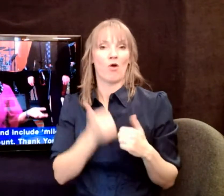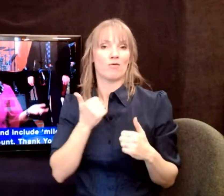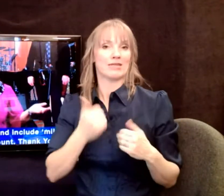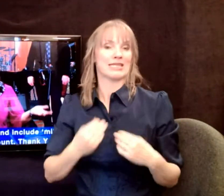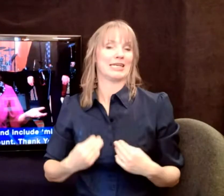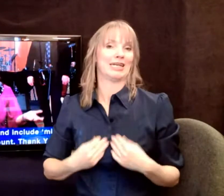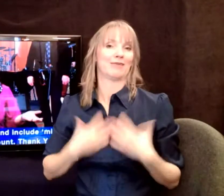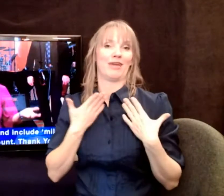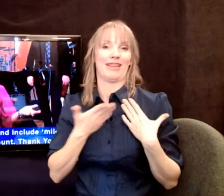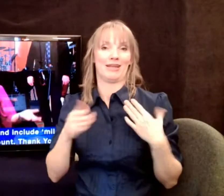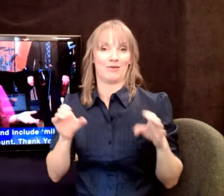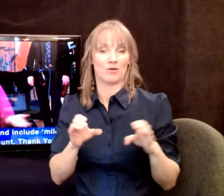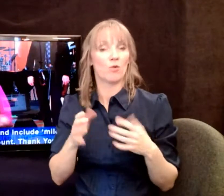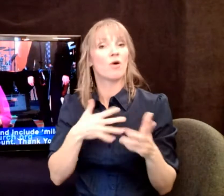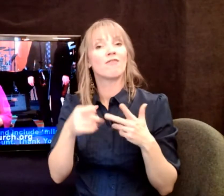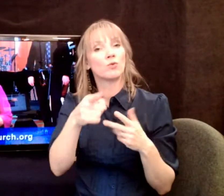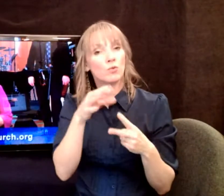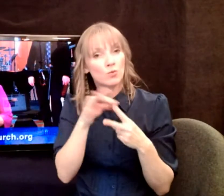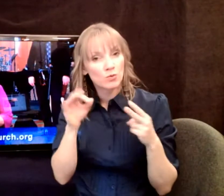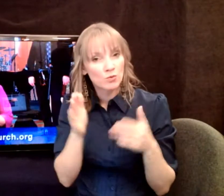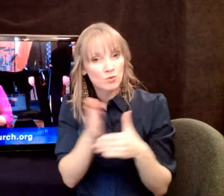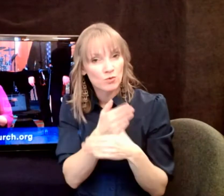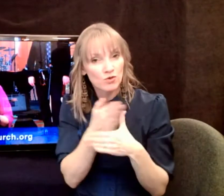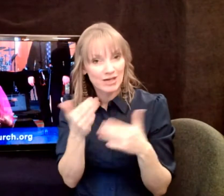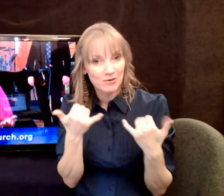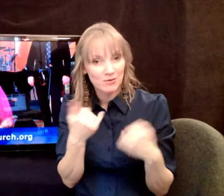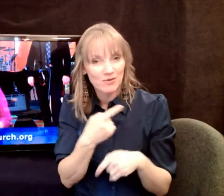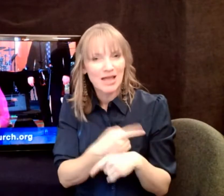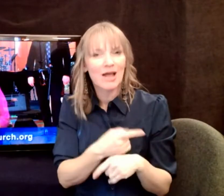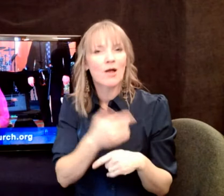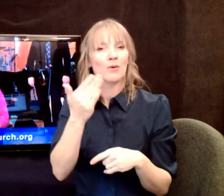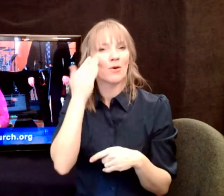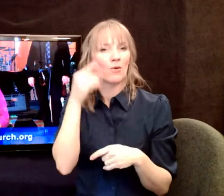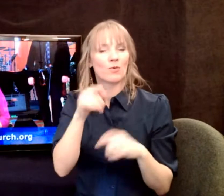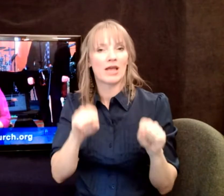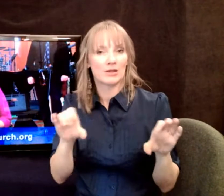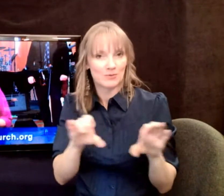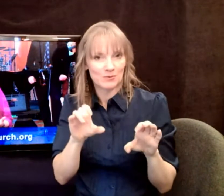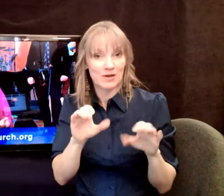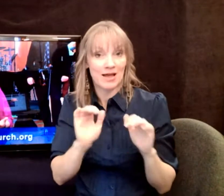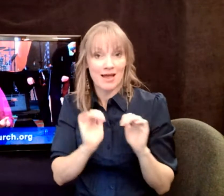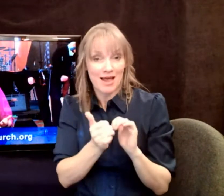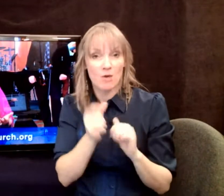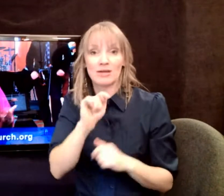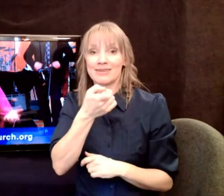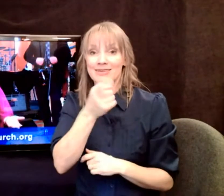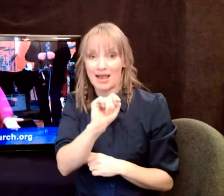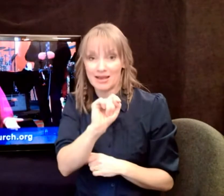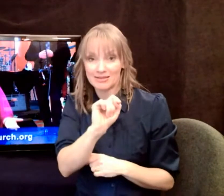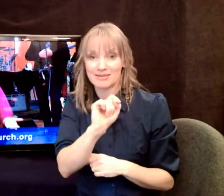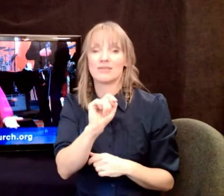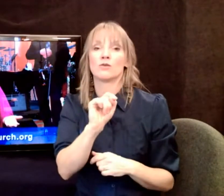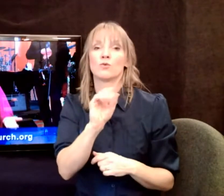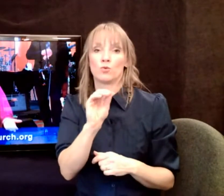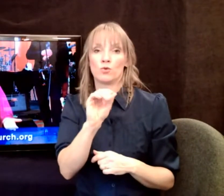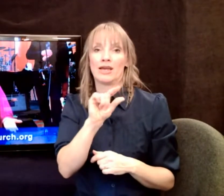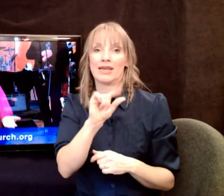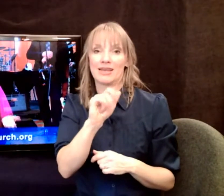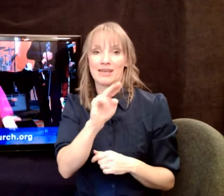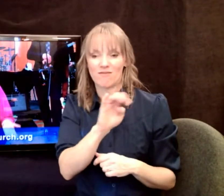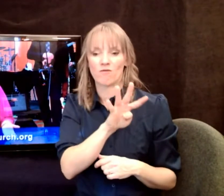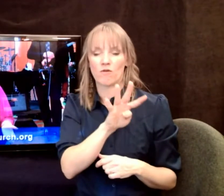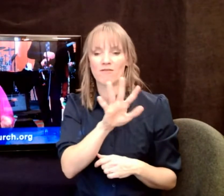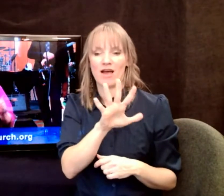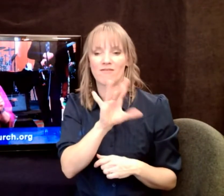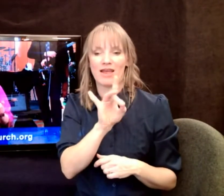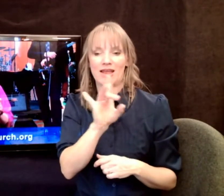you might be choosing to share today, please know that you can do so through texting. If you'd like to text to give, you can text